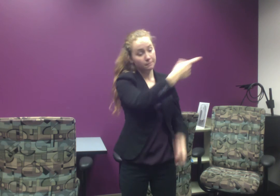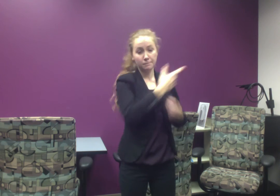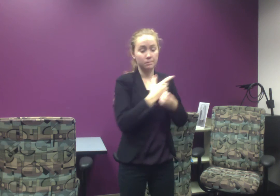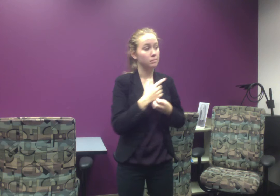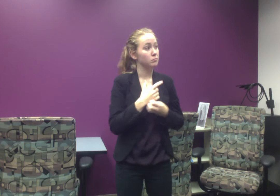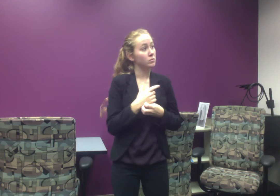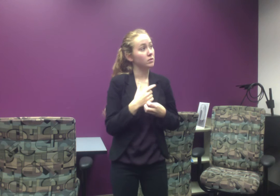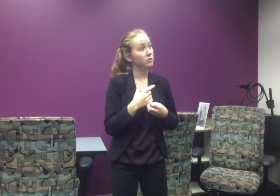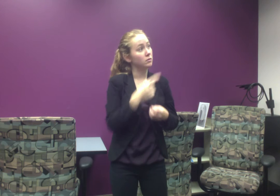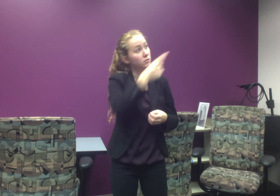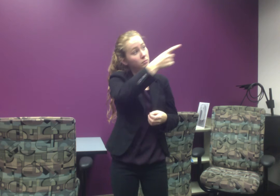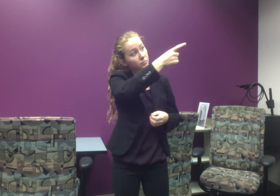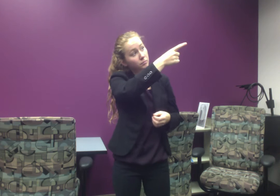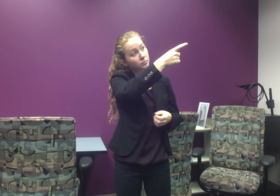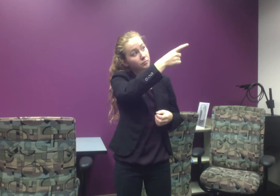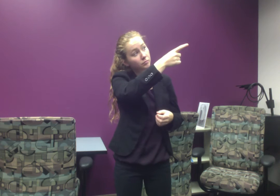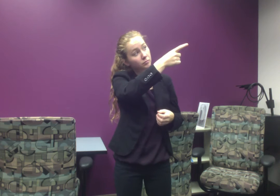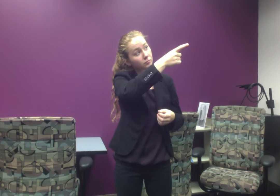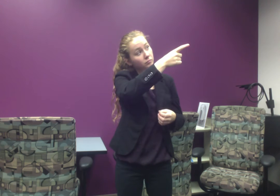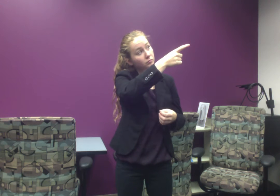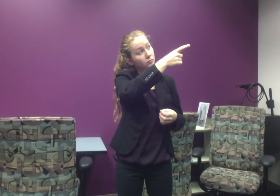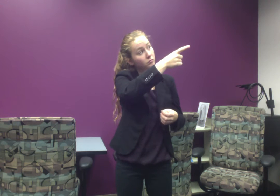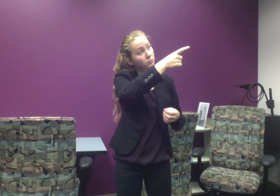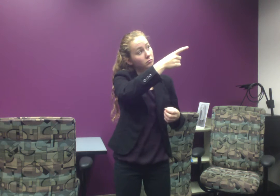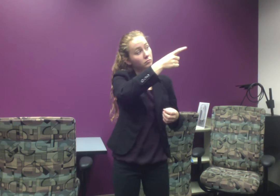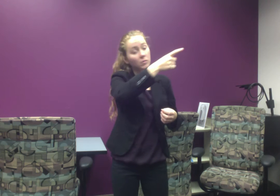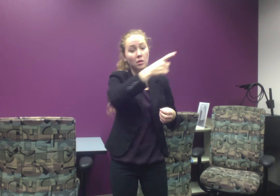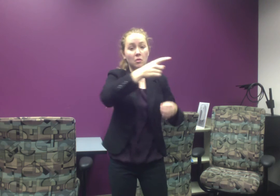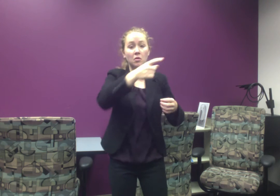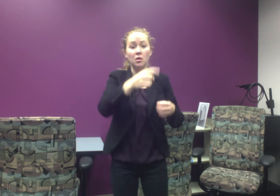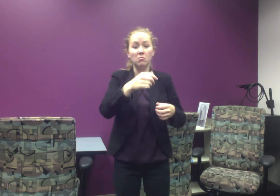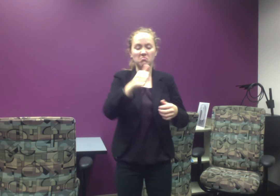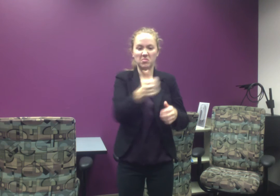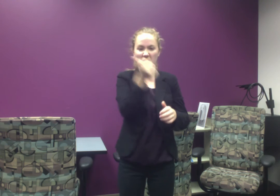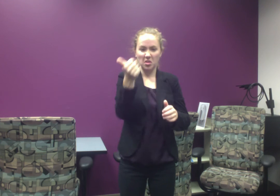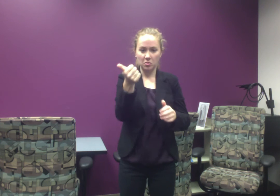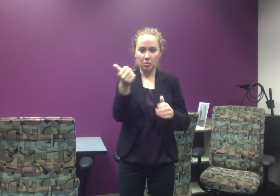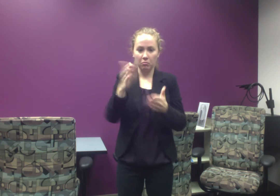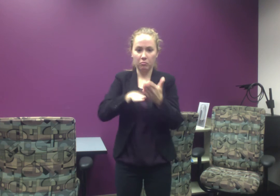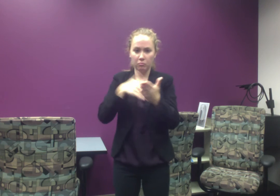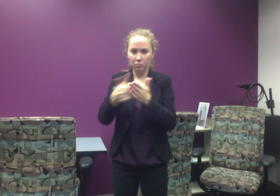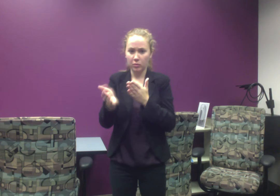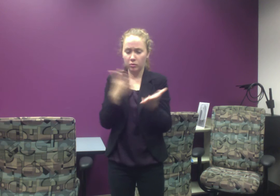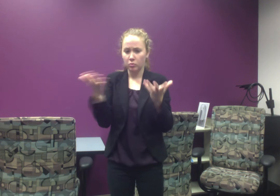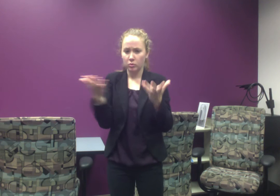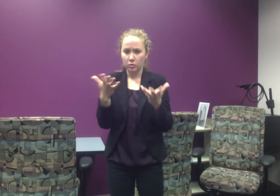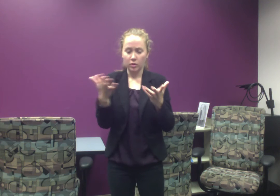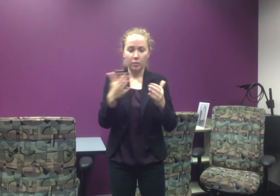And here's more of what the architecture looked like in New Mexico. So look at that one. And then you look at the one of